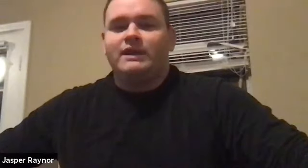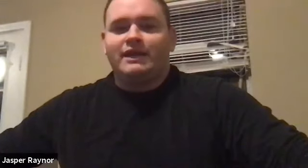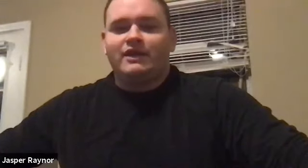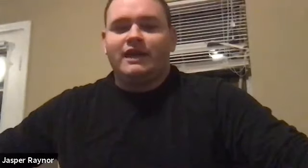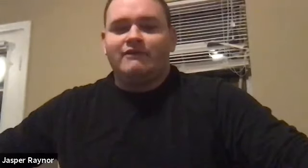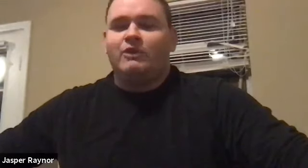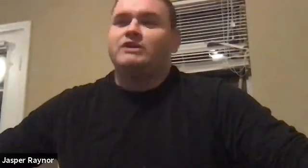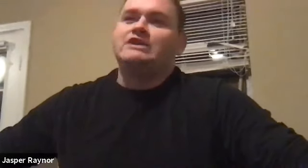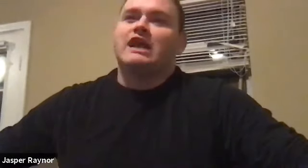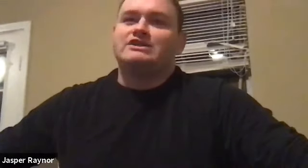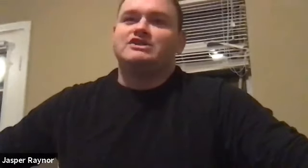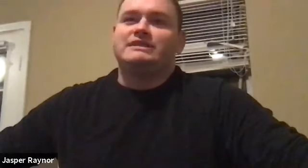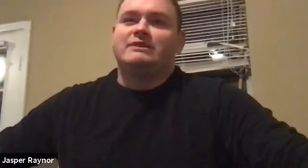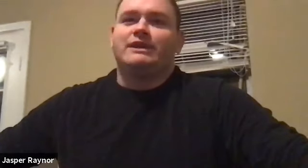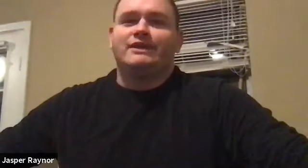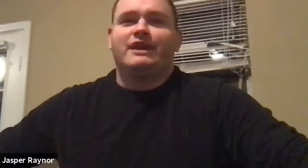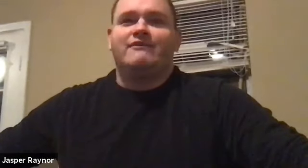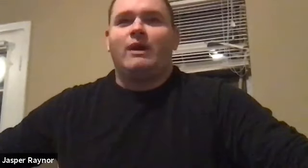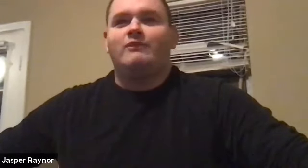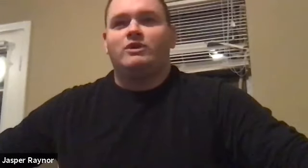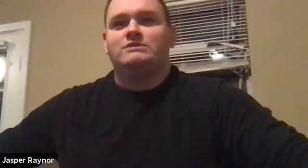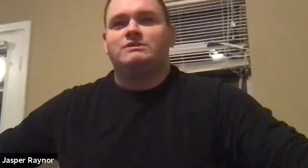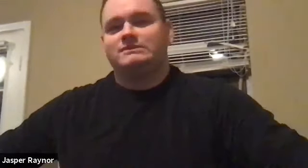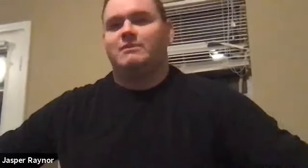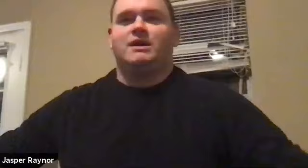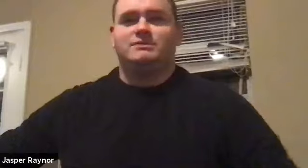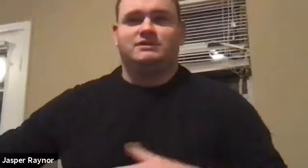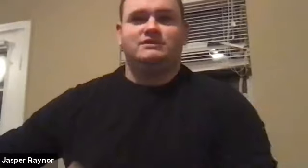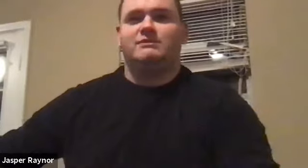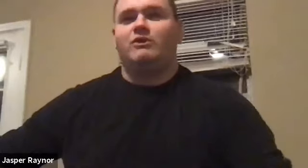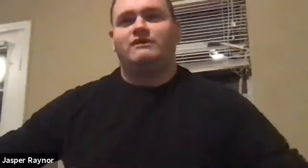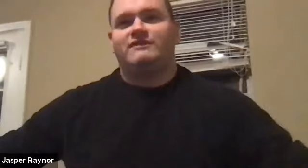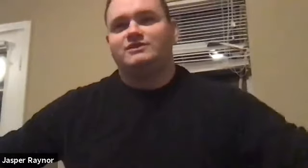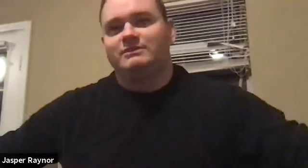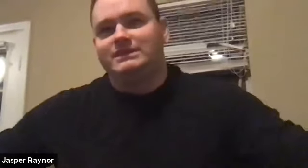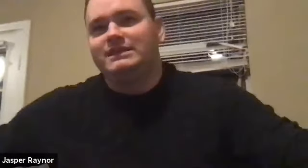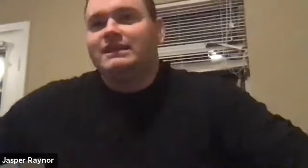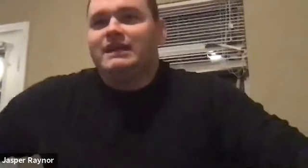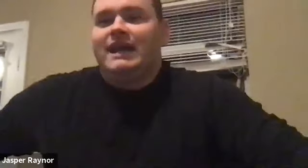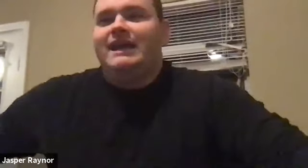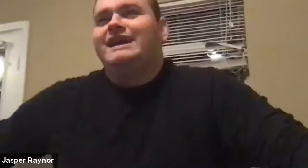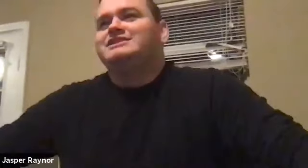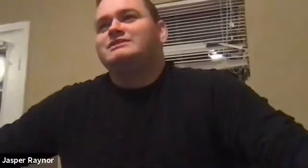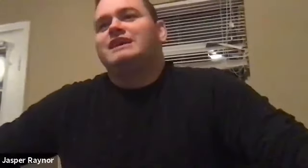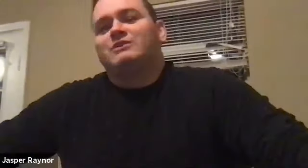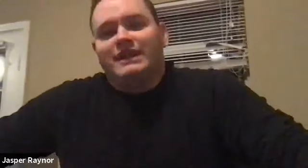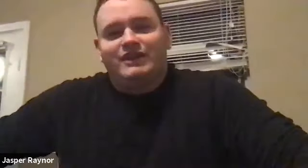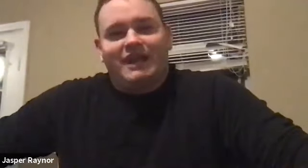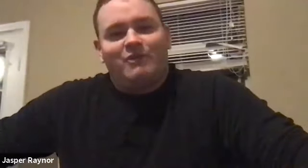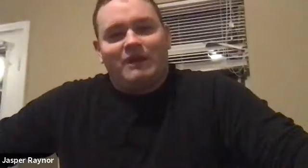day you're gonna have. Well, actually, she said one day you're gonna have a wife or a husband because my mom, she's supportive of LGBT, and she was like, one day you're gonna have a wife